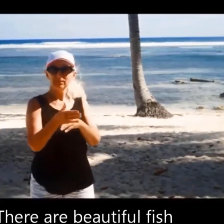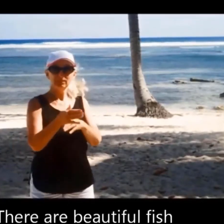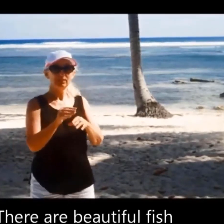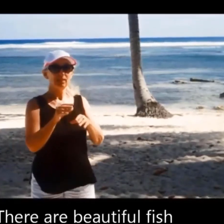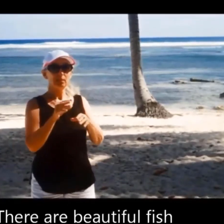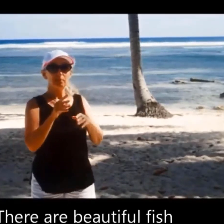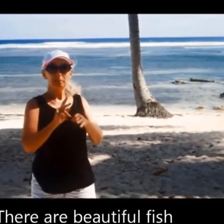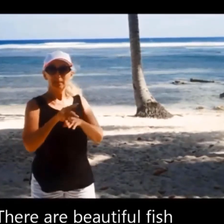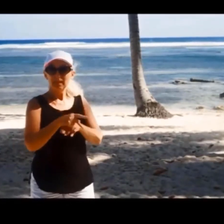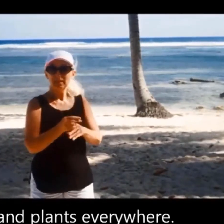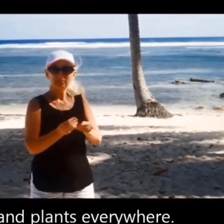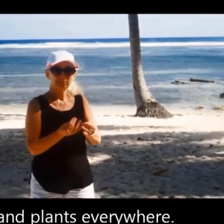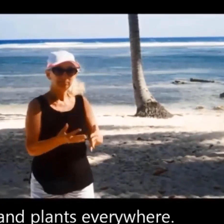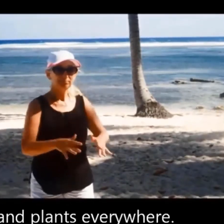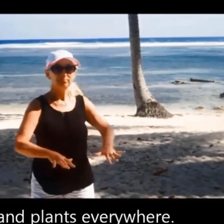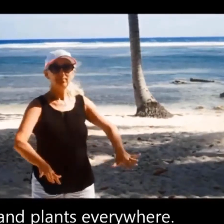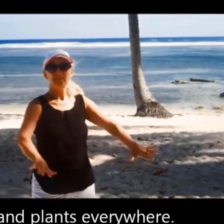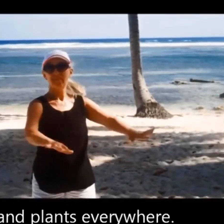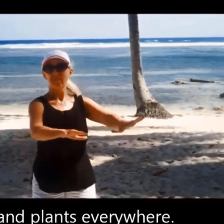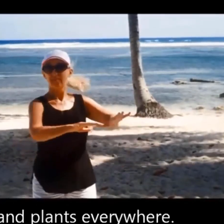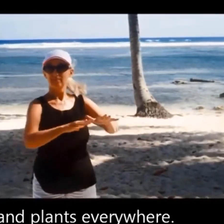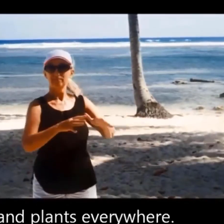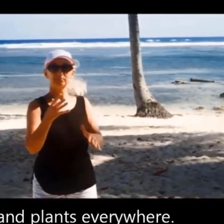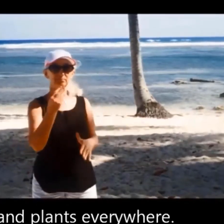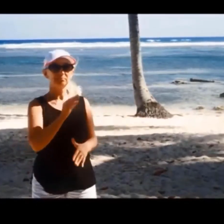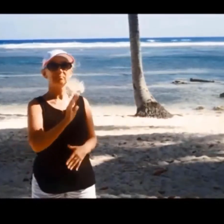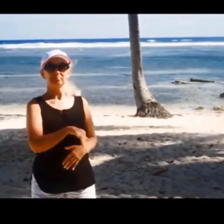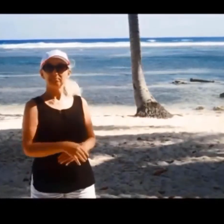There are beautiful fish and plants everywhere.